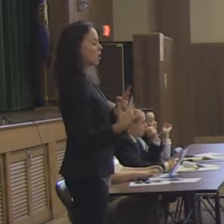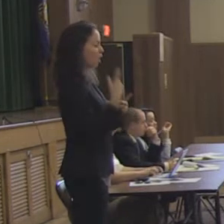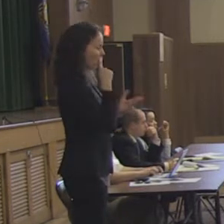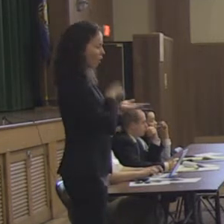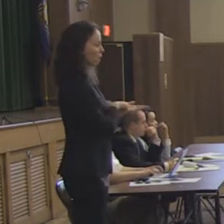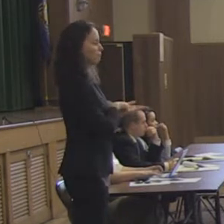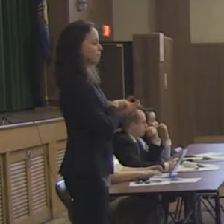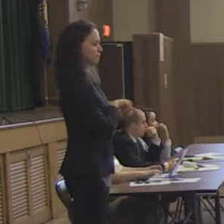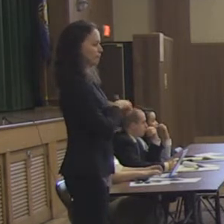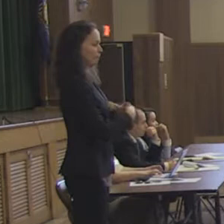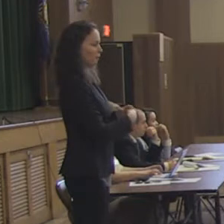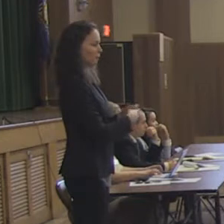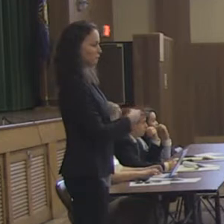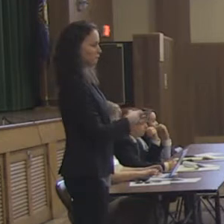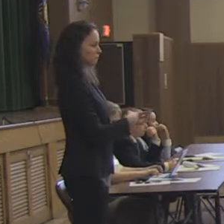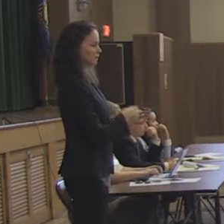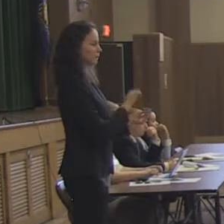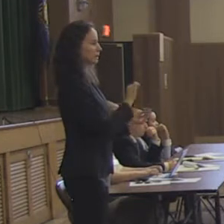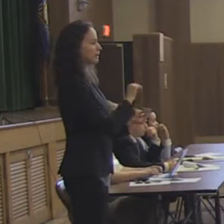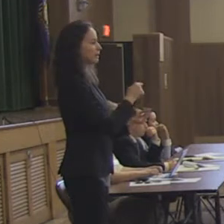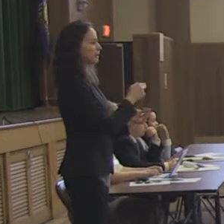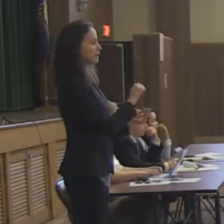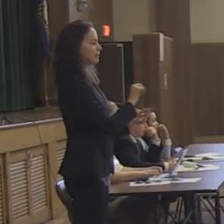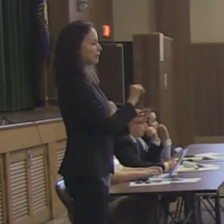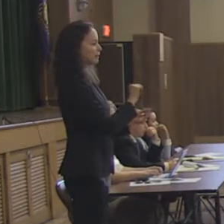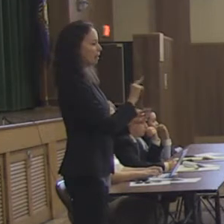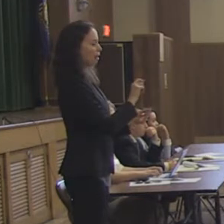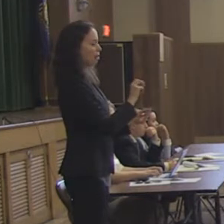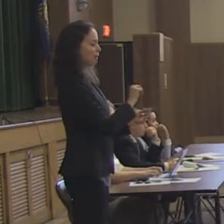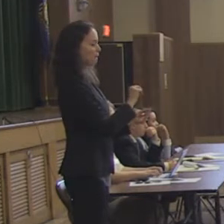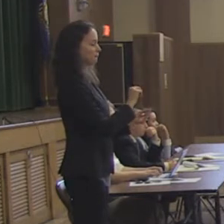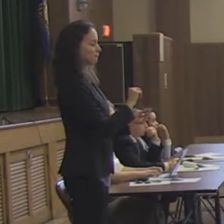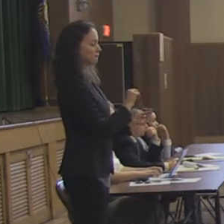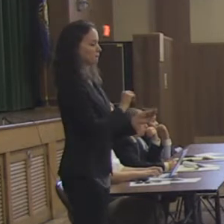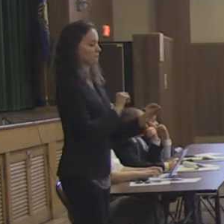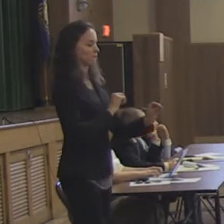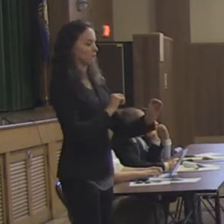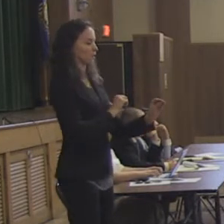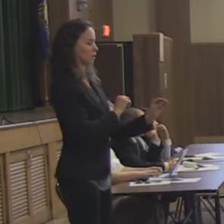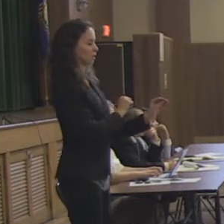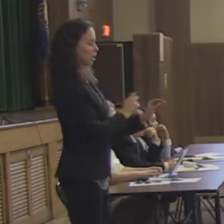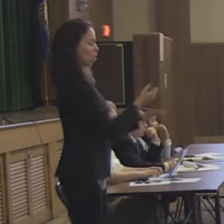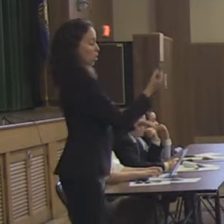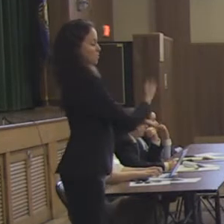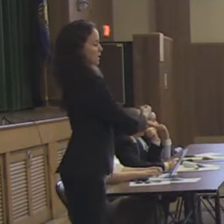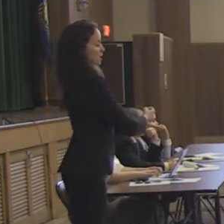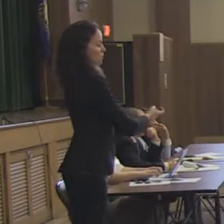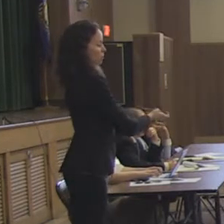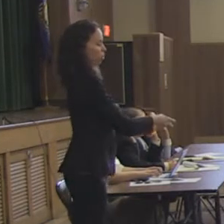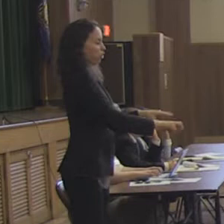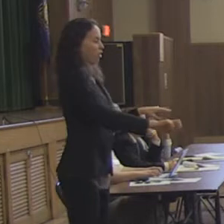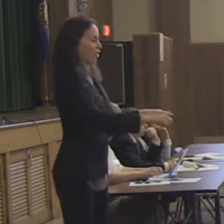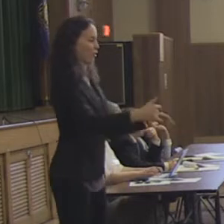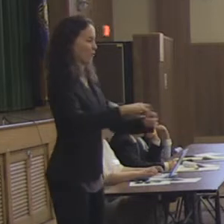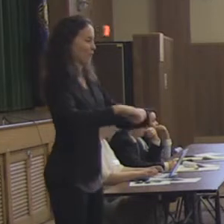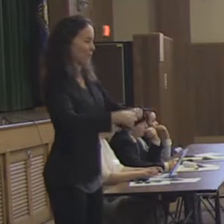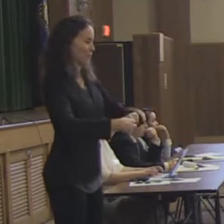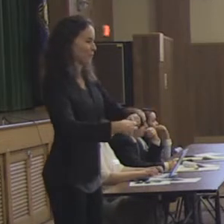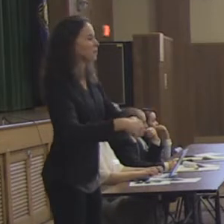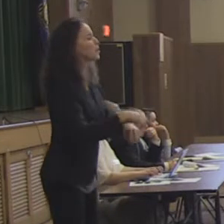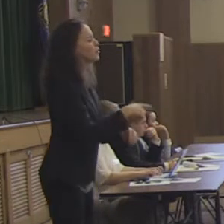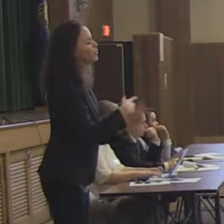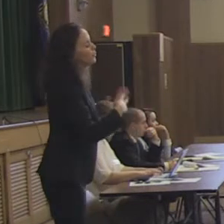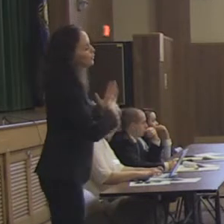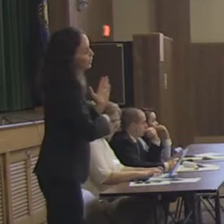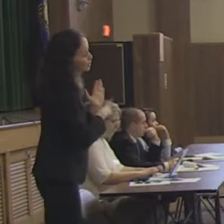You know, there was a problem in Ethan Allen. It wasn't closed down because of financial issues. Is there newspaper articles that will tell